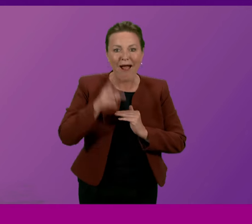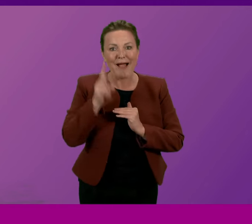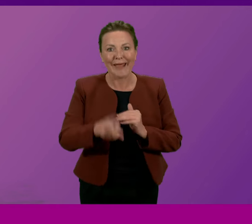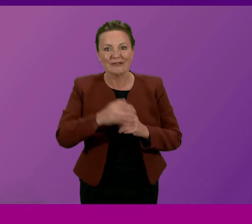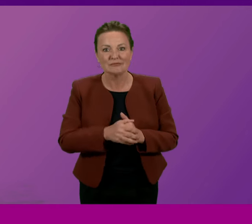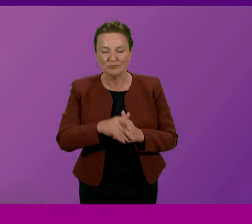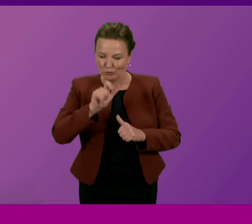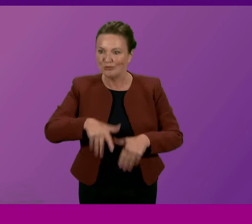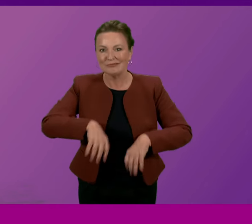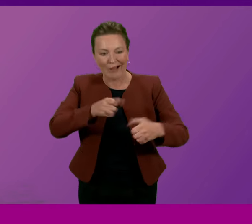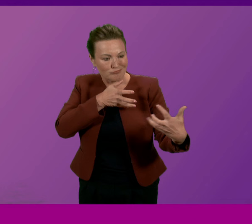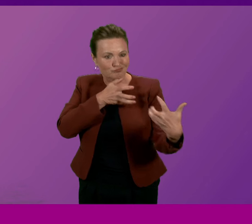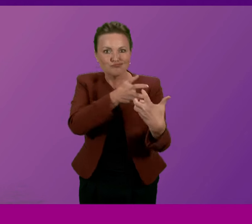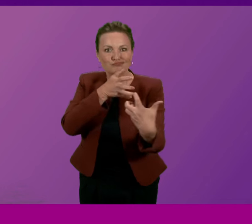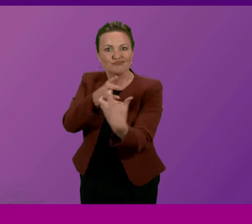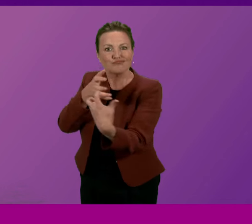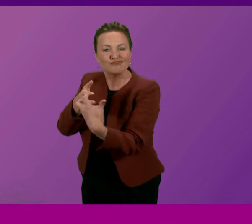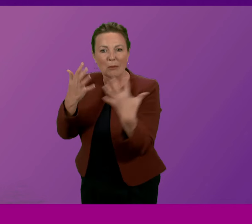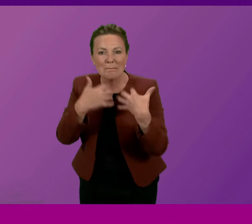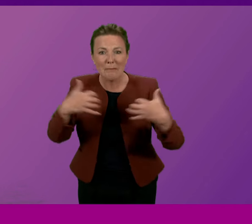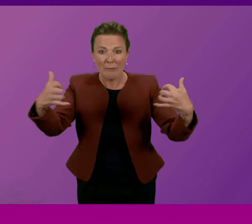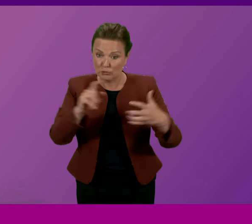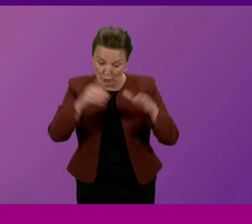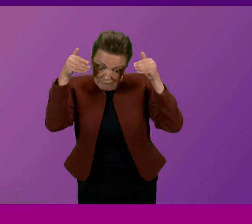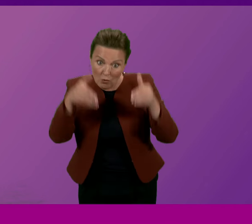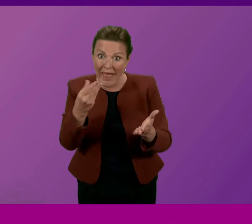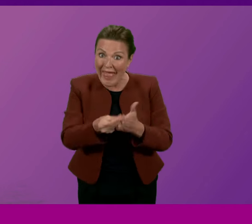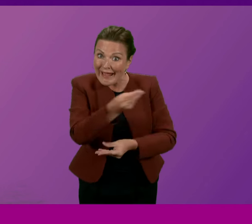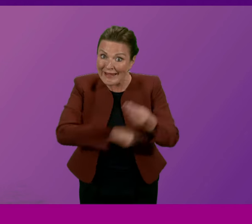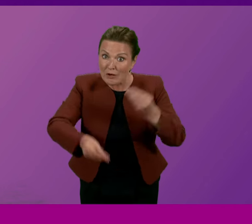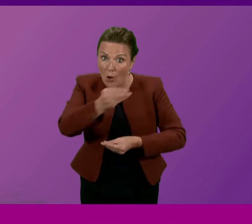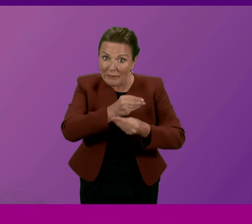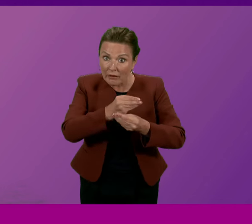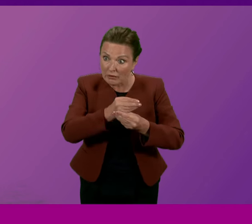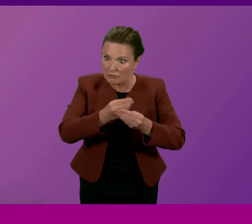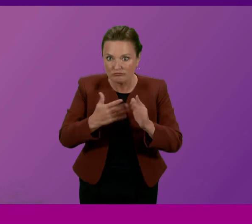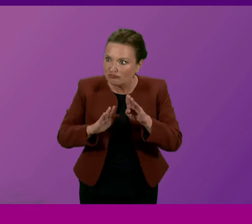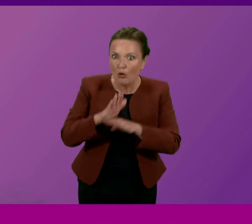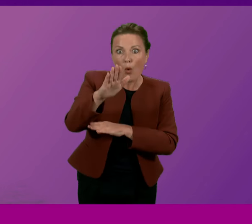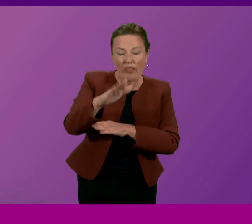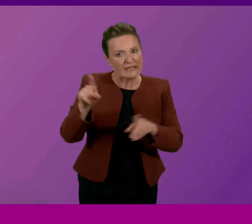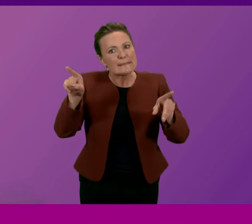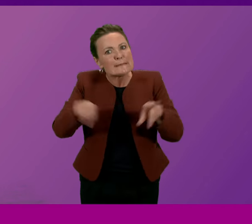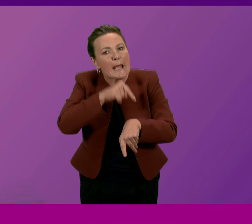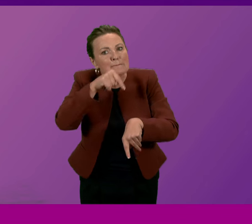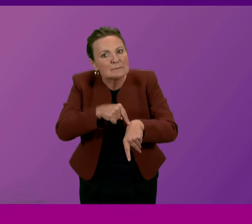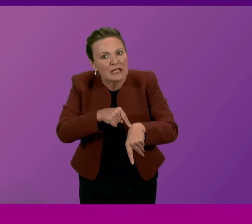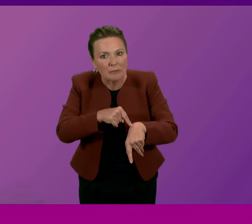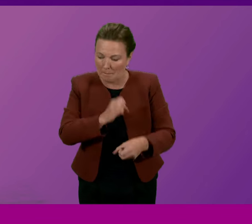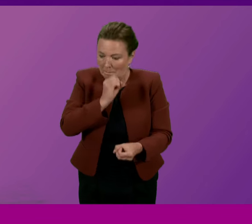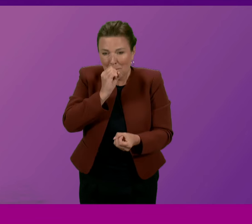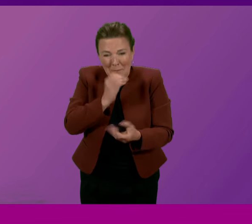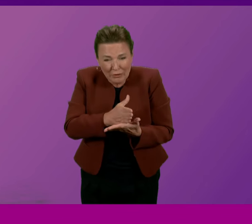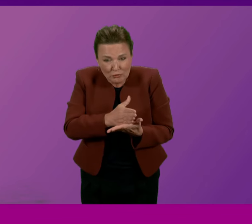the public, to focus on fostering economic growth and increasing the opportunities which underpin